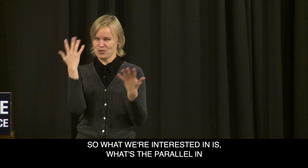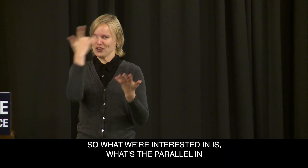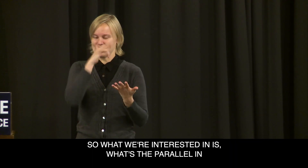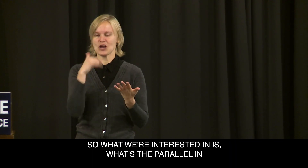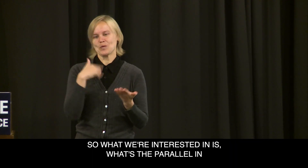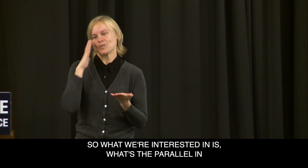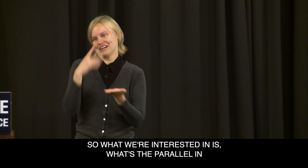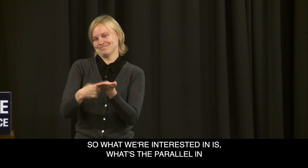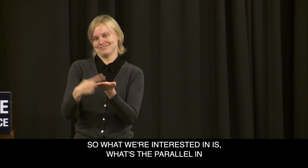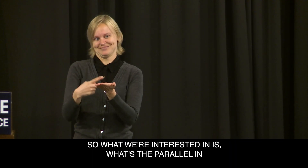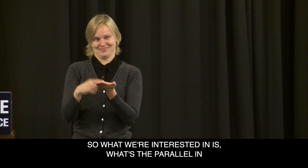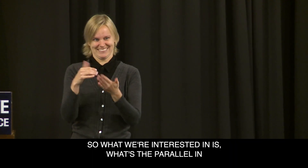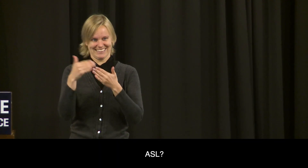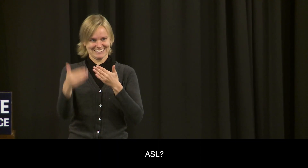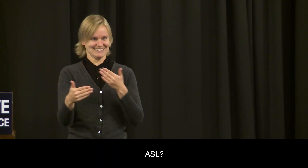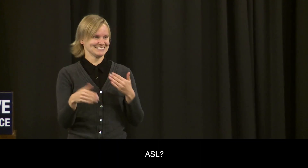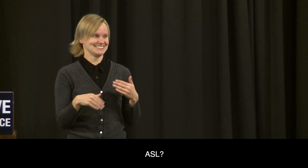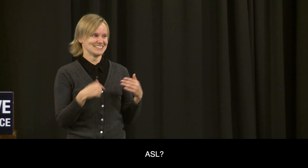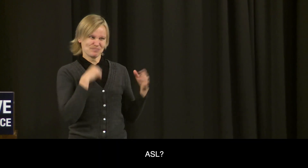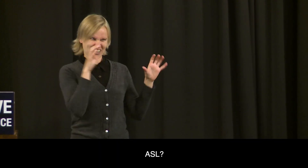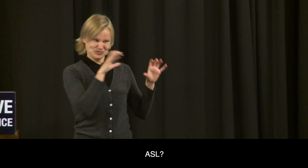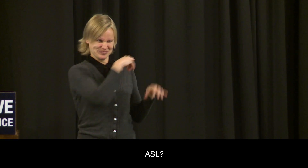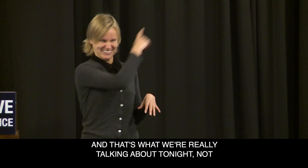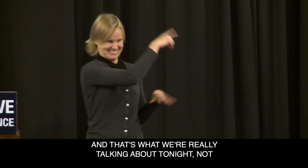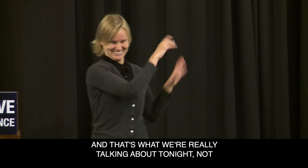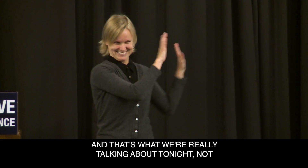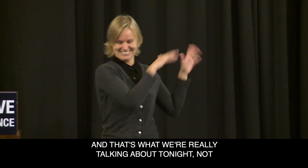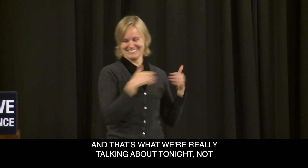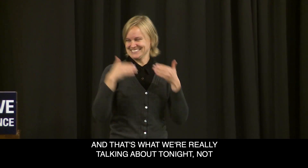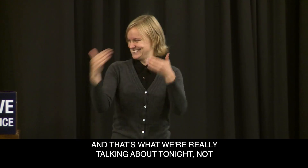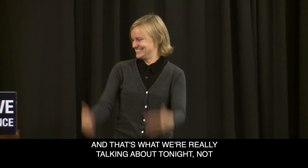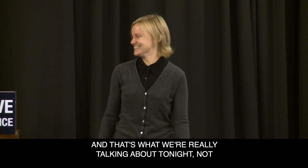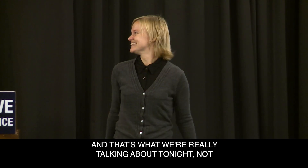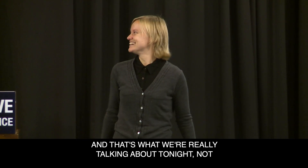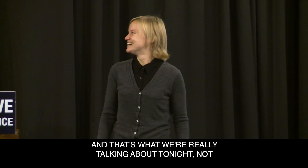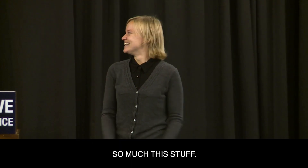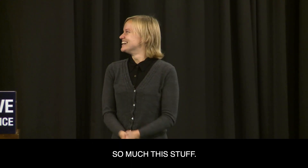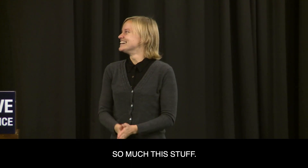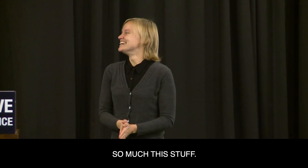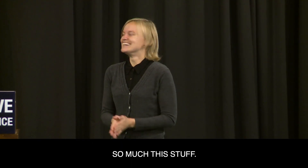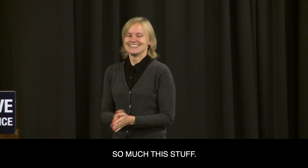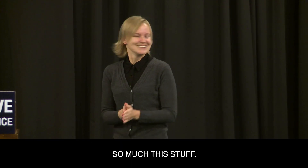is what's the parallel in ASL? And that's what we're really talking about tonight, not so much this stuff.